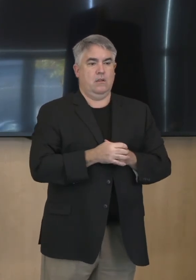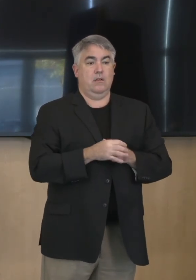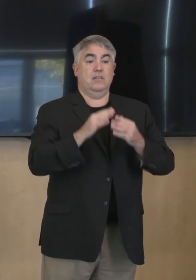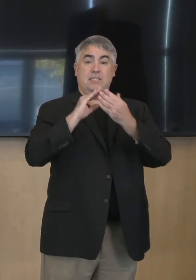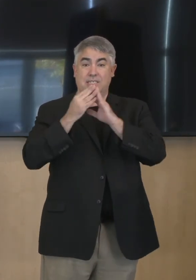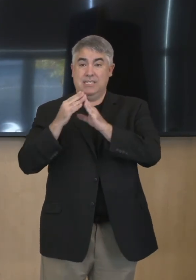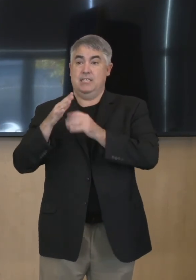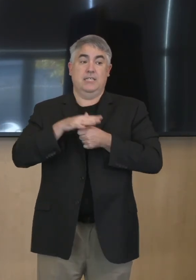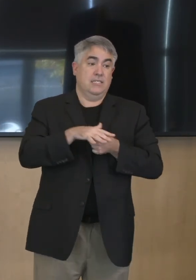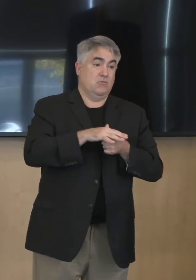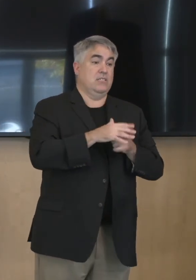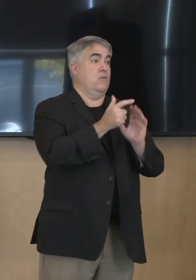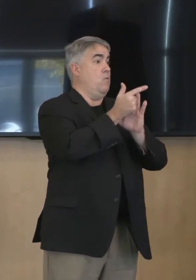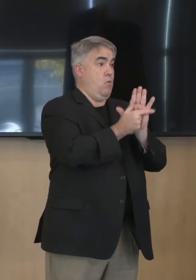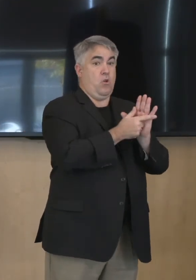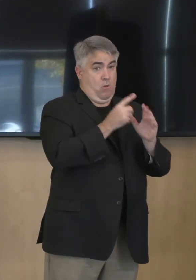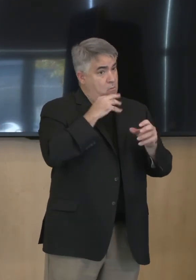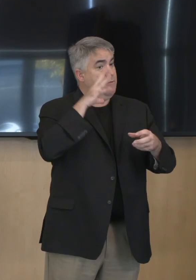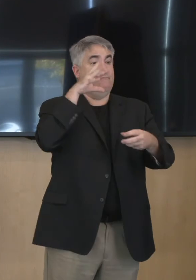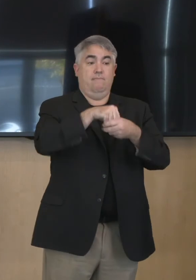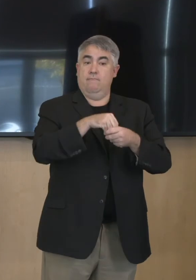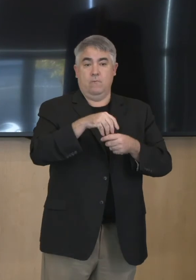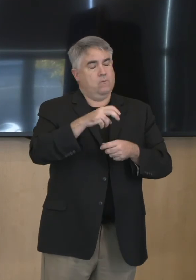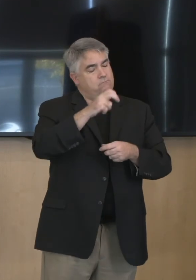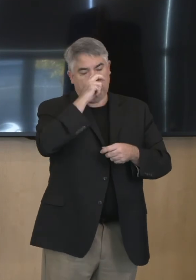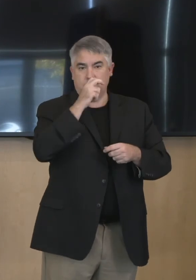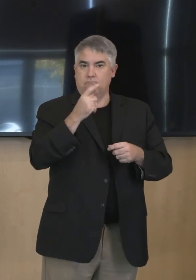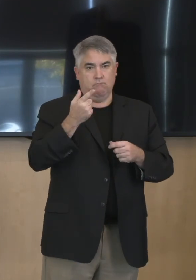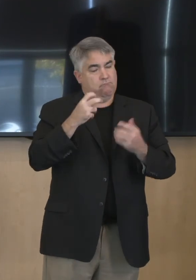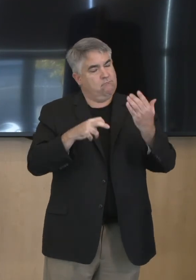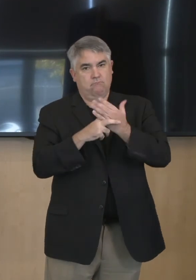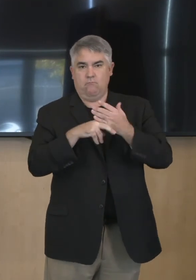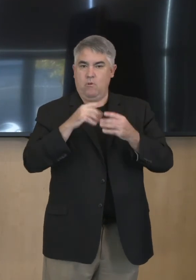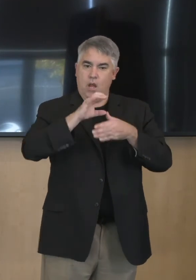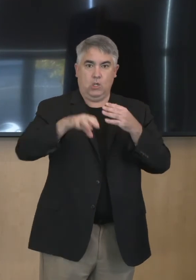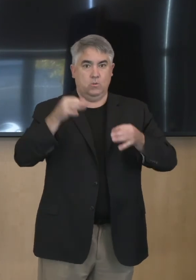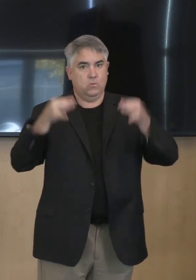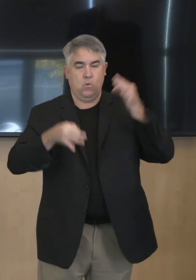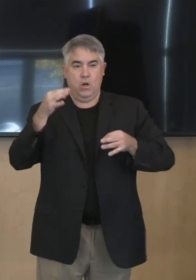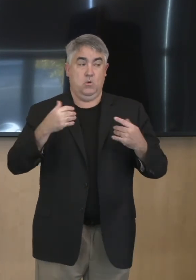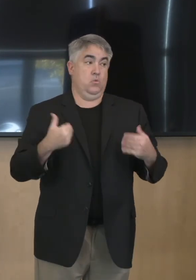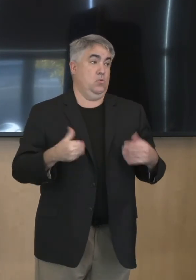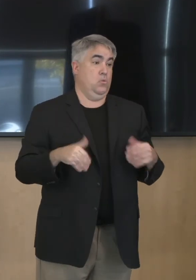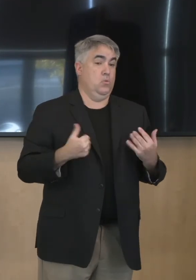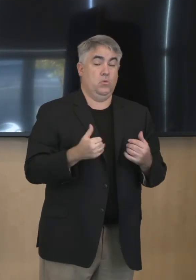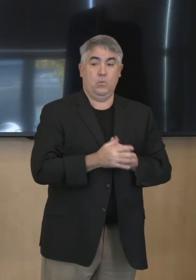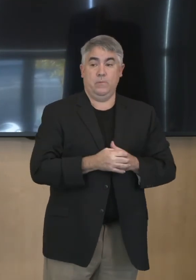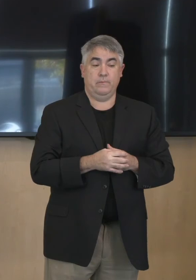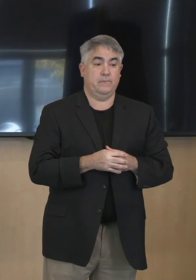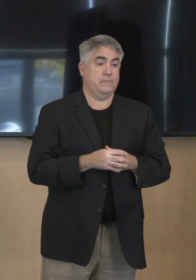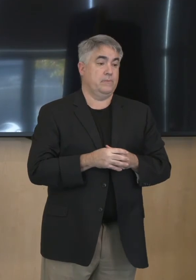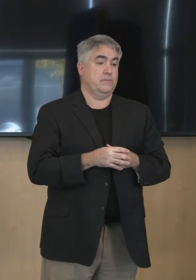prosecution. And again, we appreciate everyone's cooperation as we work through the challenges we face surrounding enforcement and the very